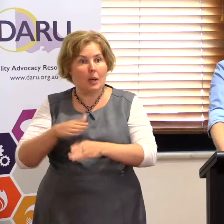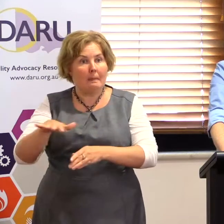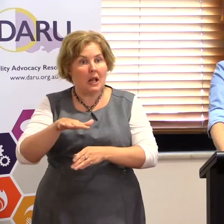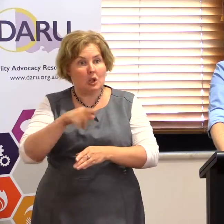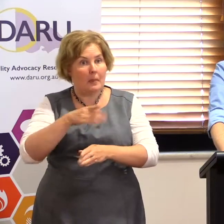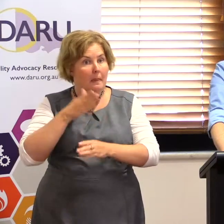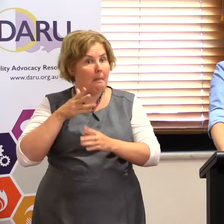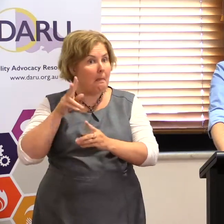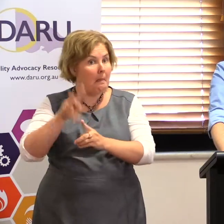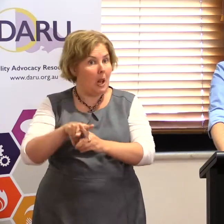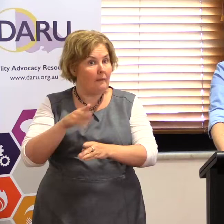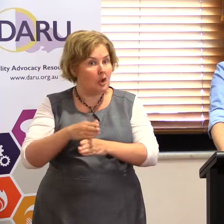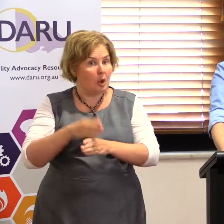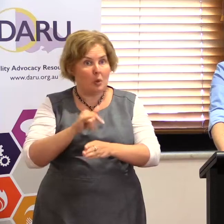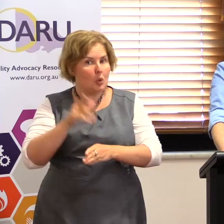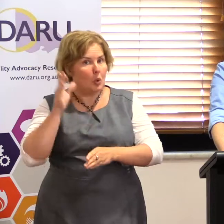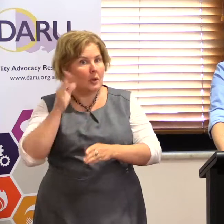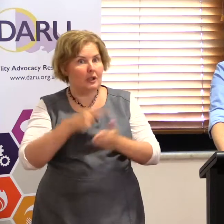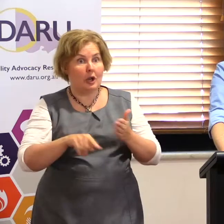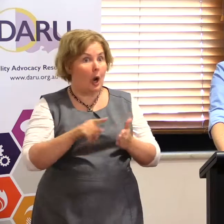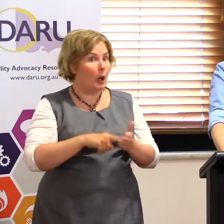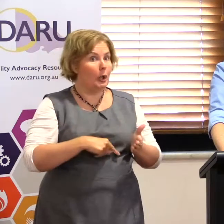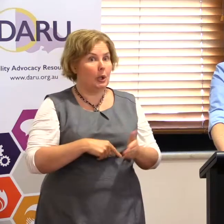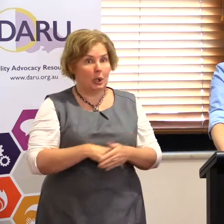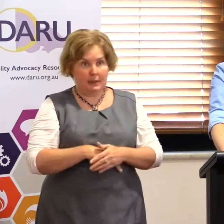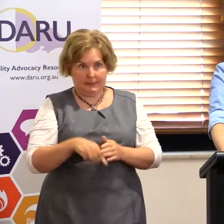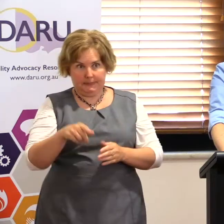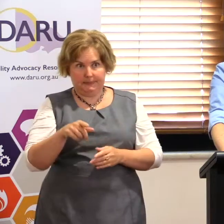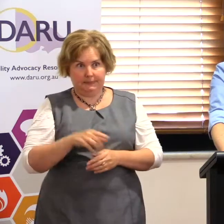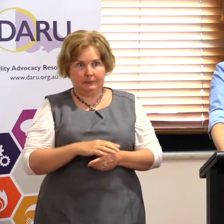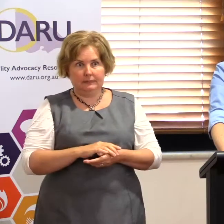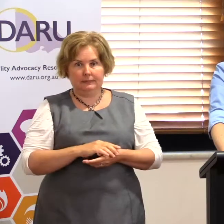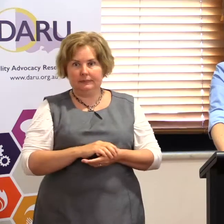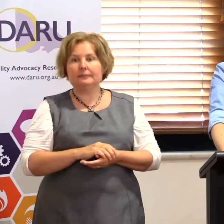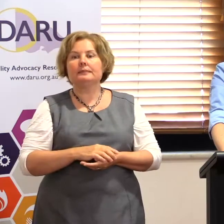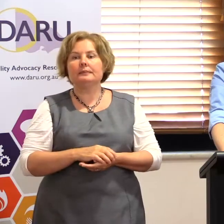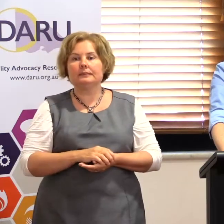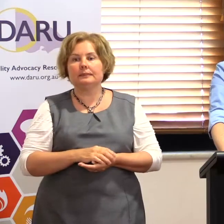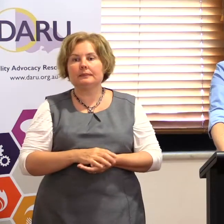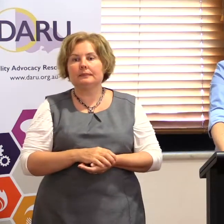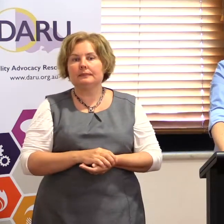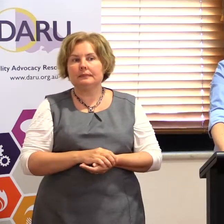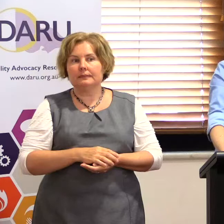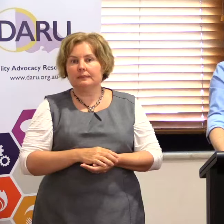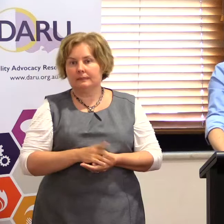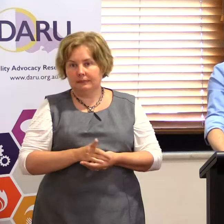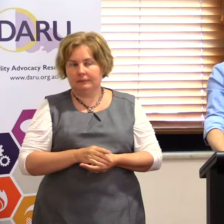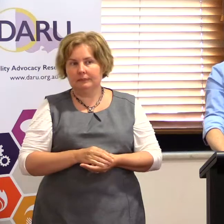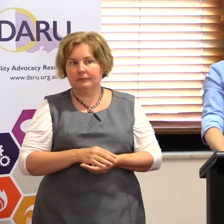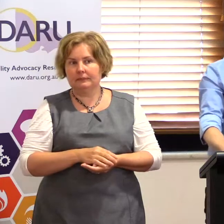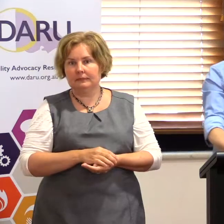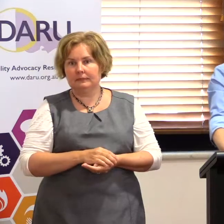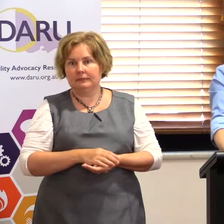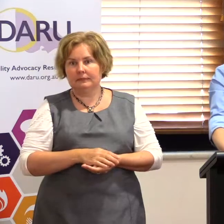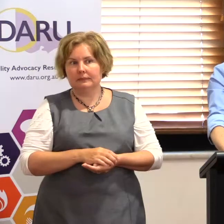job or you've heard about discrimination, or is it about the plan itself that you're not happy with it? No, unfortunately I can't mention too